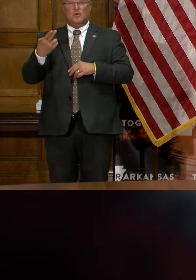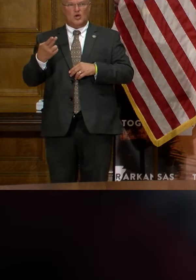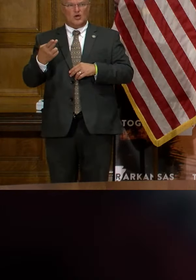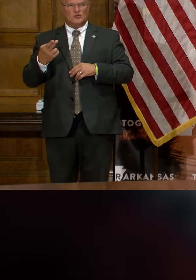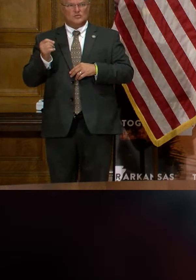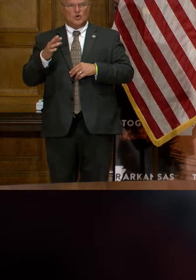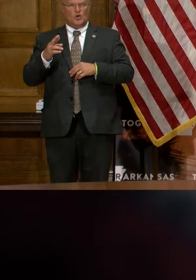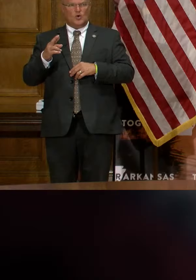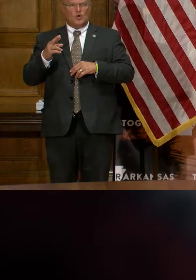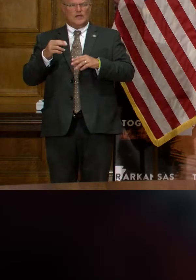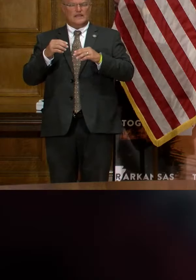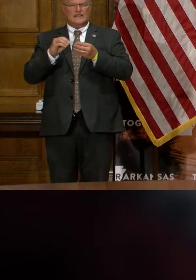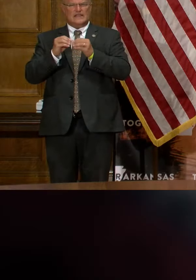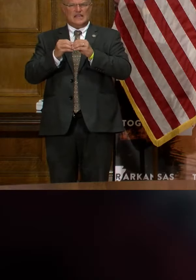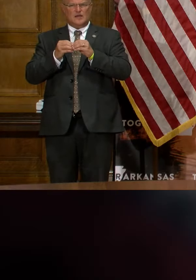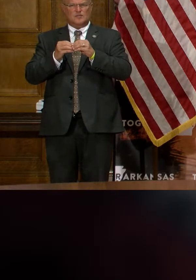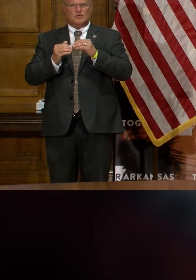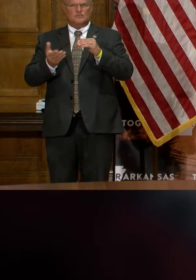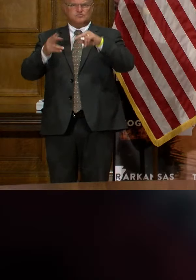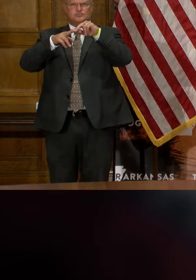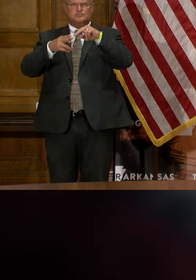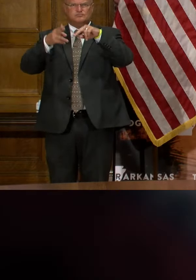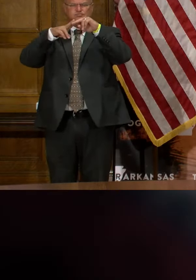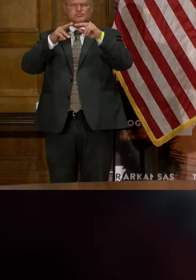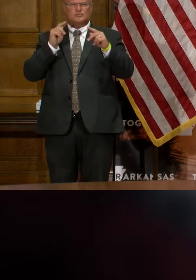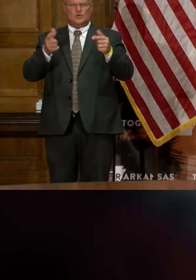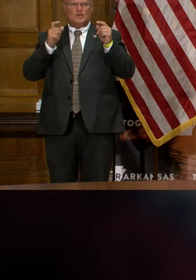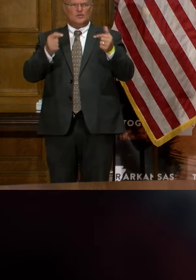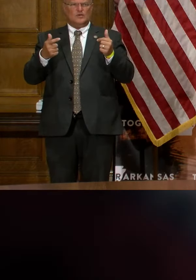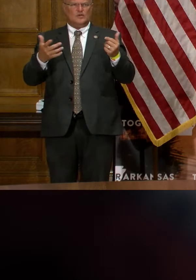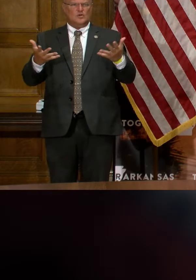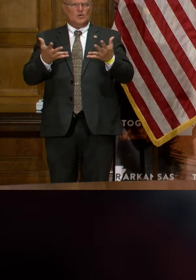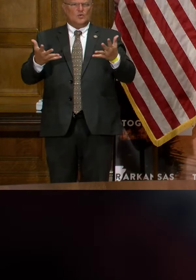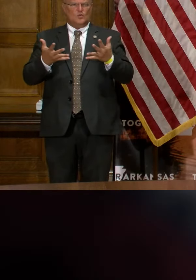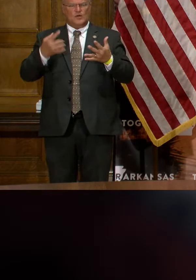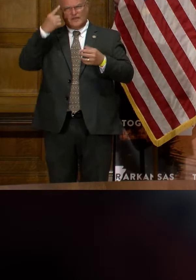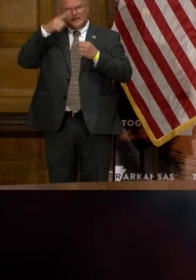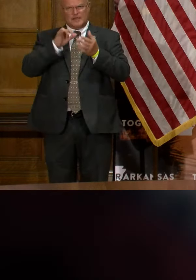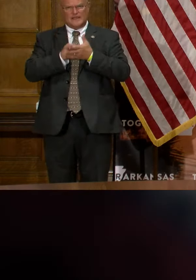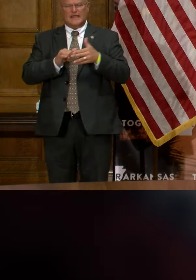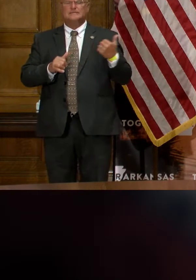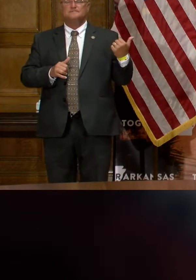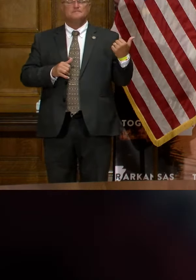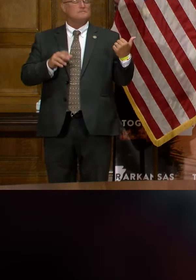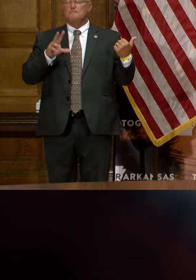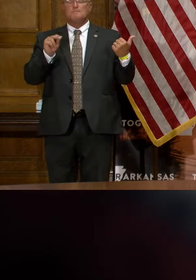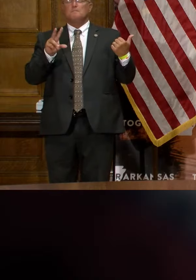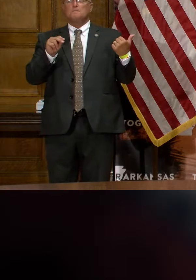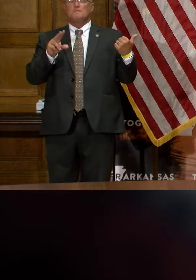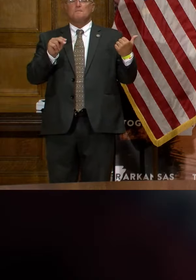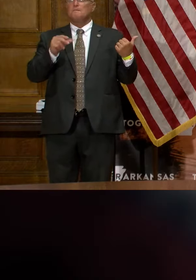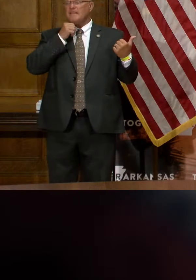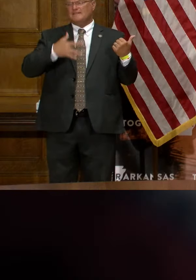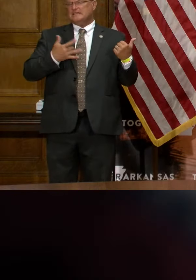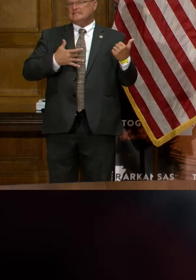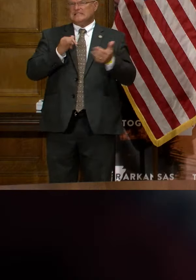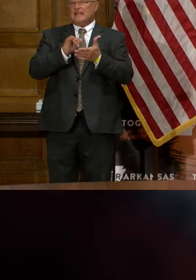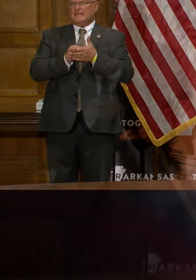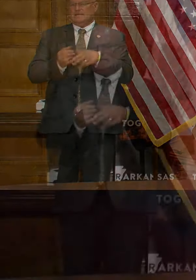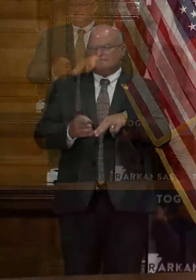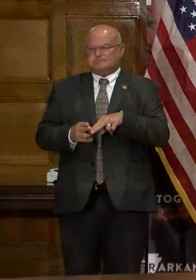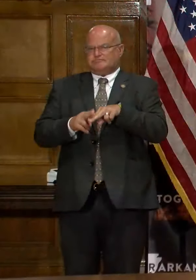kind of hitting these number of milestones quicker and quicker, and what do you make of that? No, I don't have the sense that